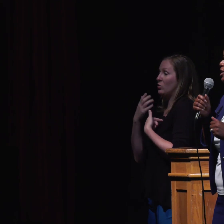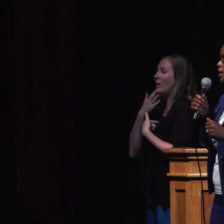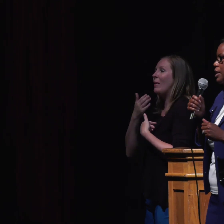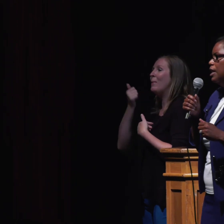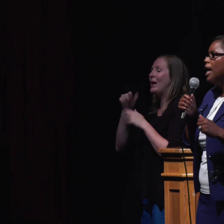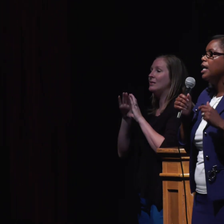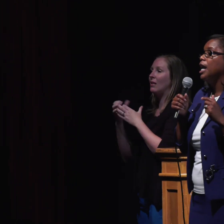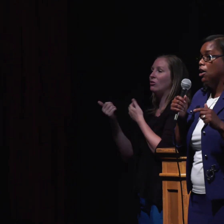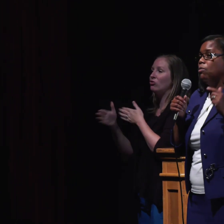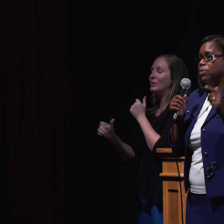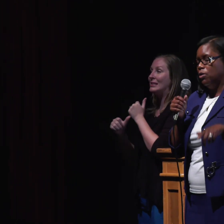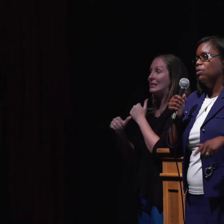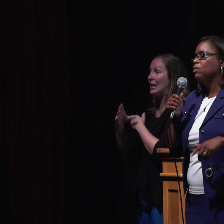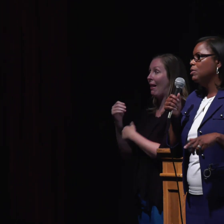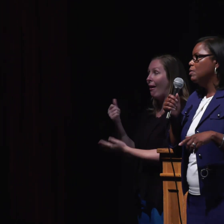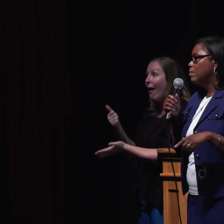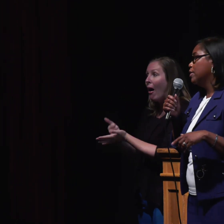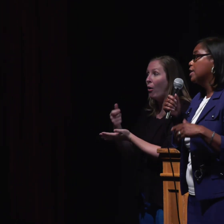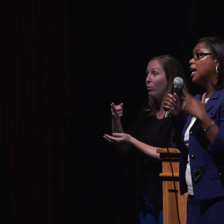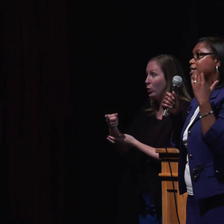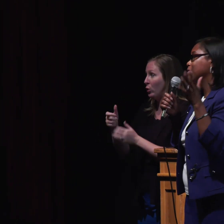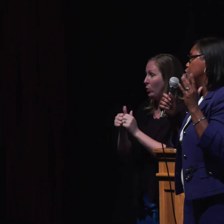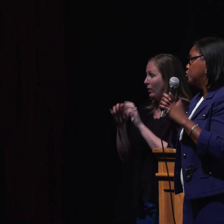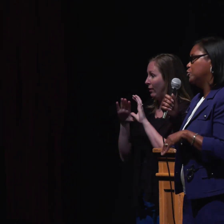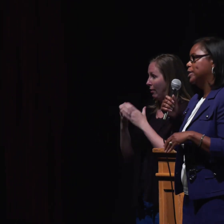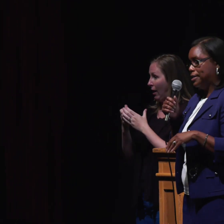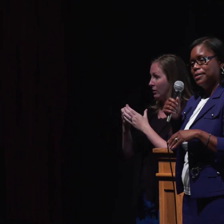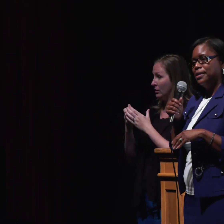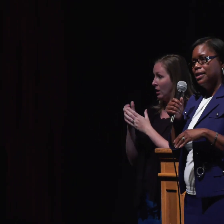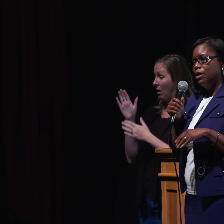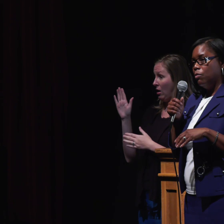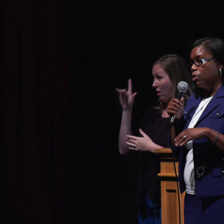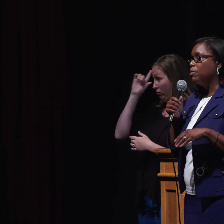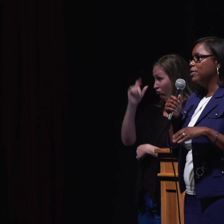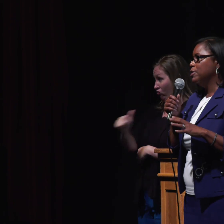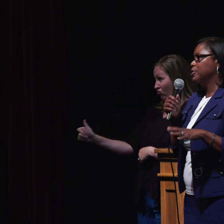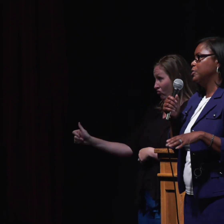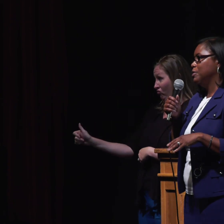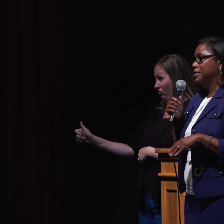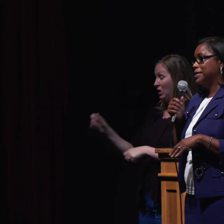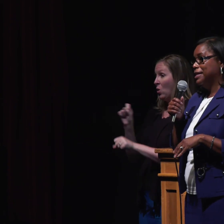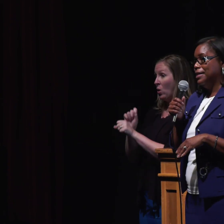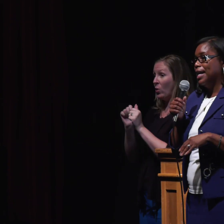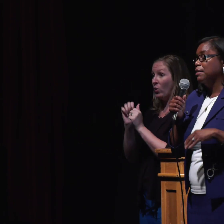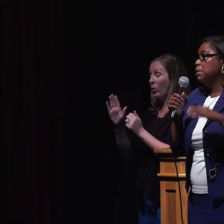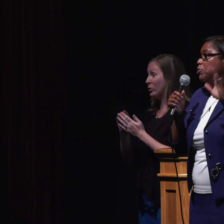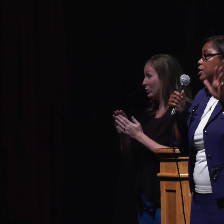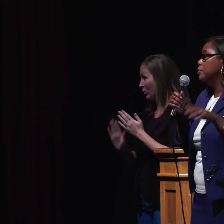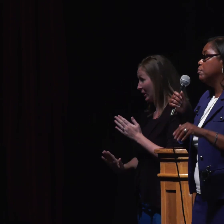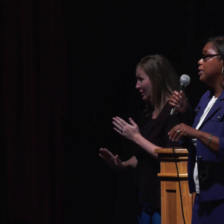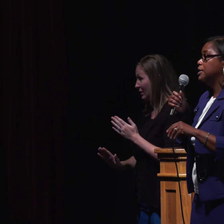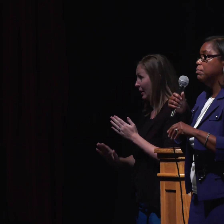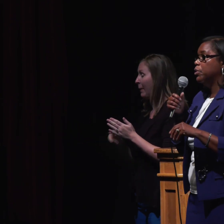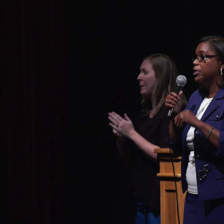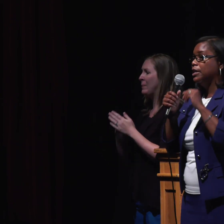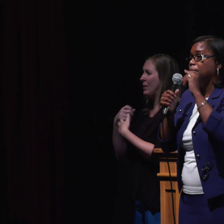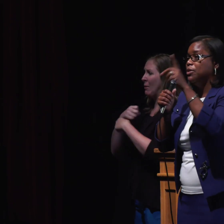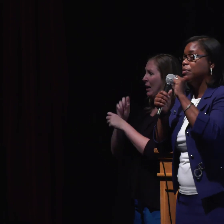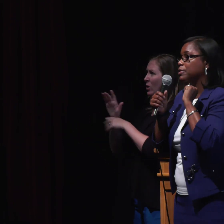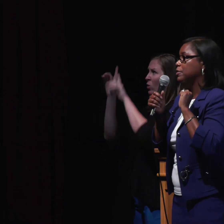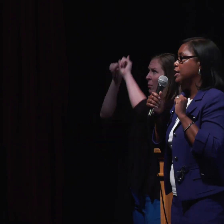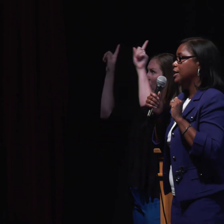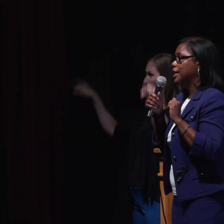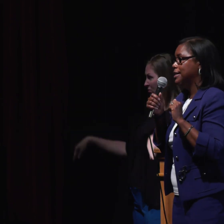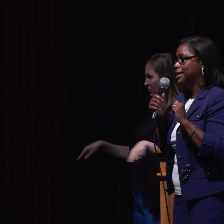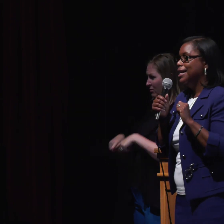classroom assistant and help you with a class of your choice. Work with your students. That could be putting up your bulletin board. It could